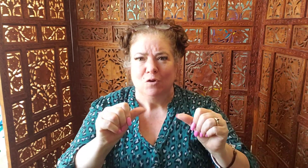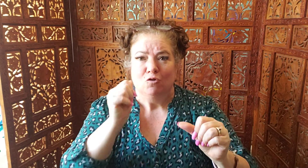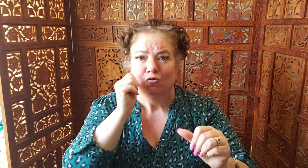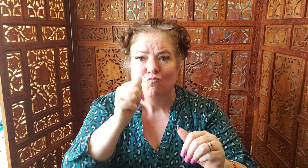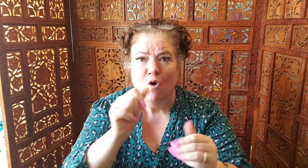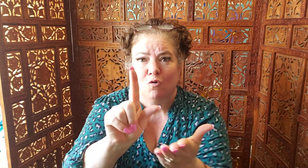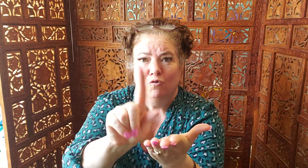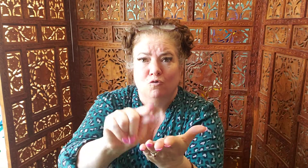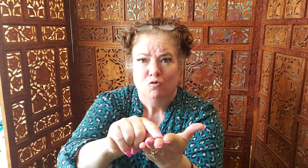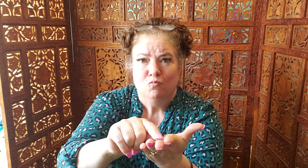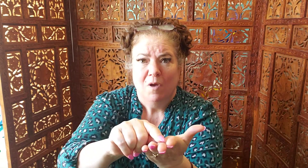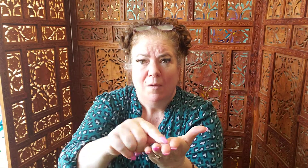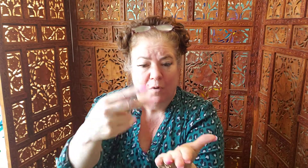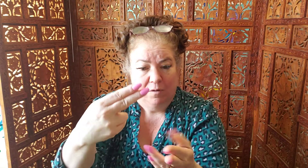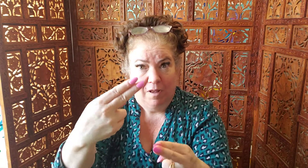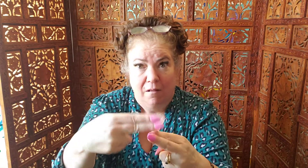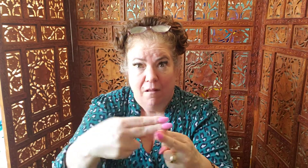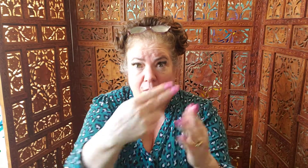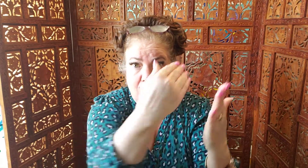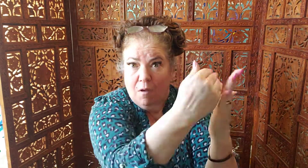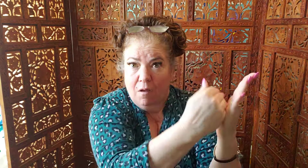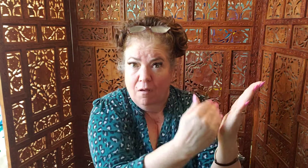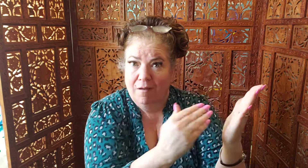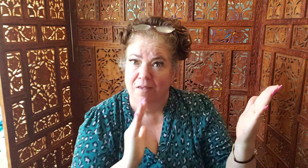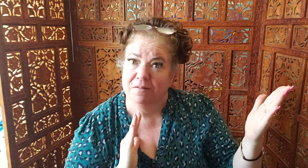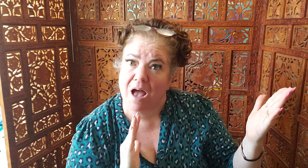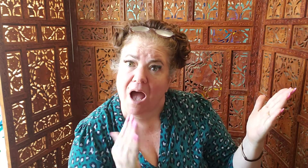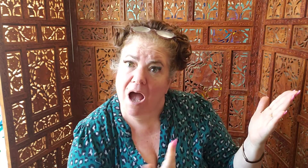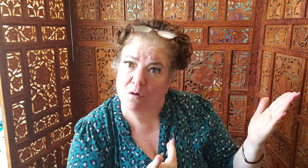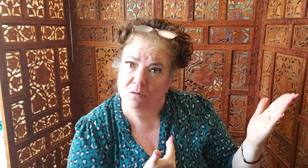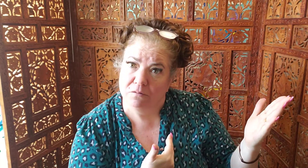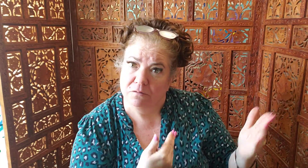papers, up to us man to show up.